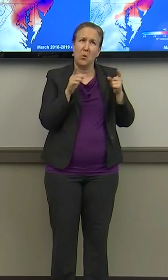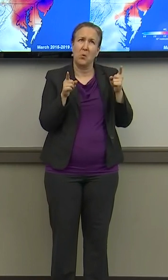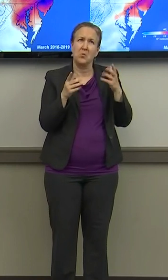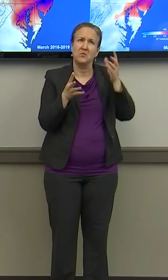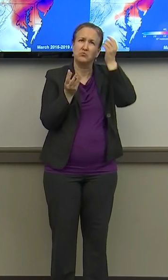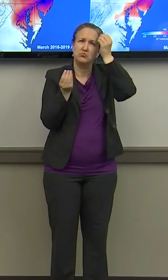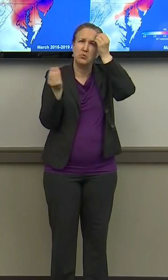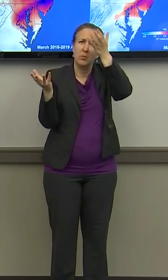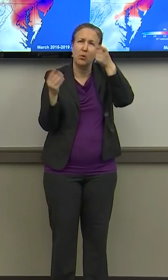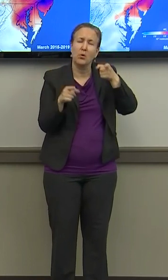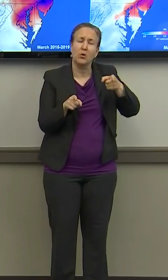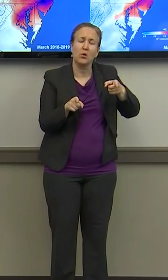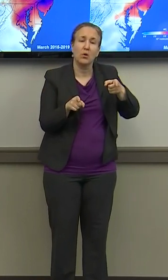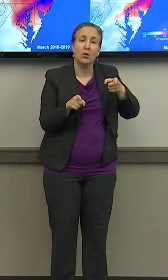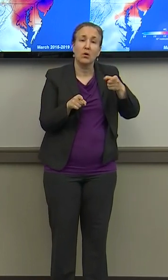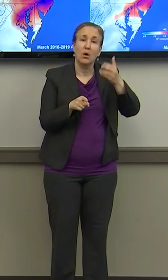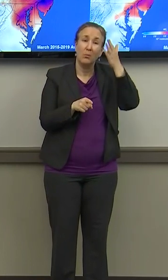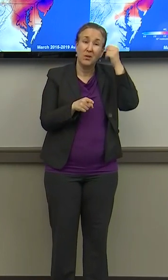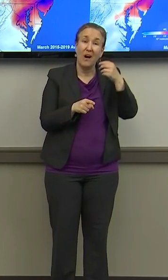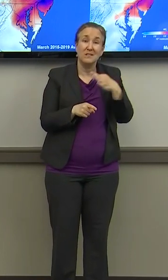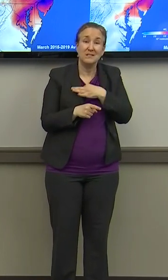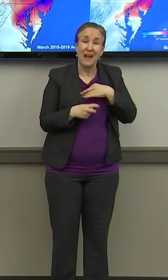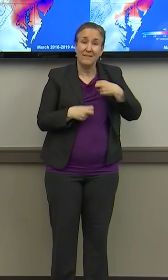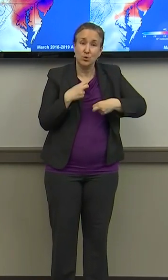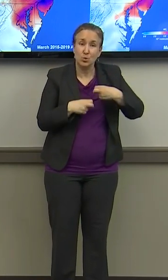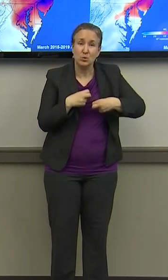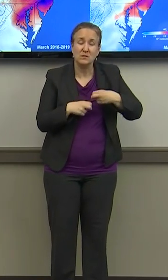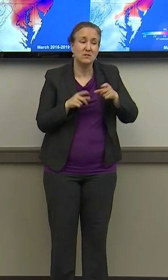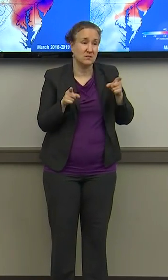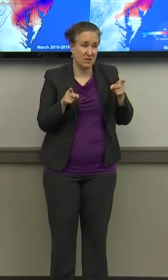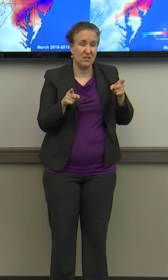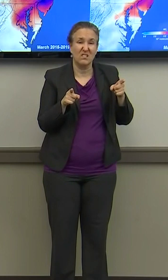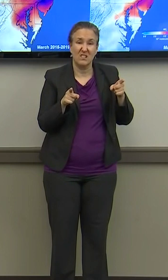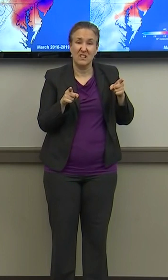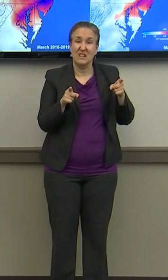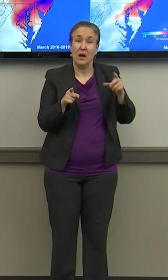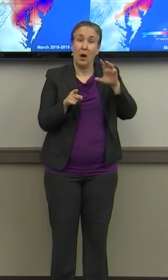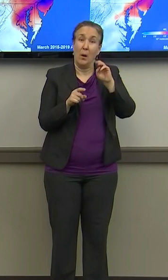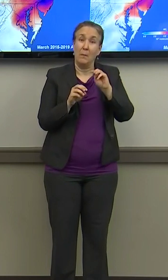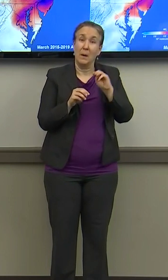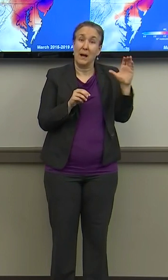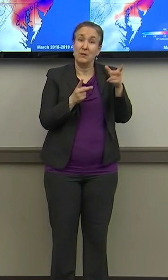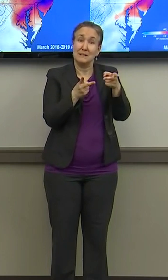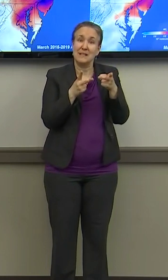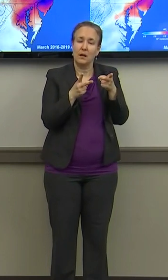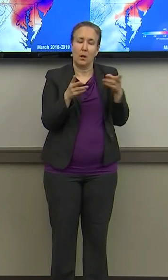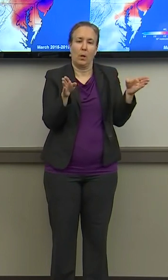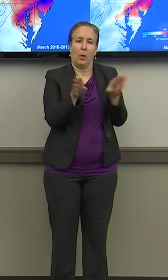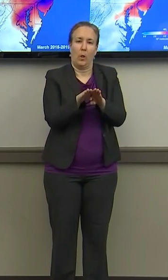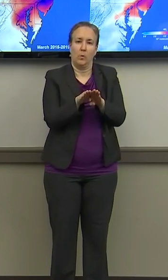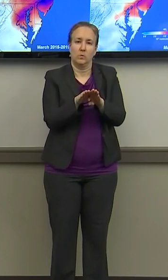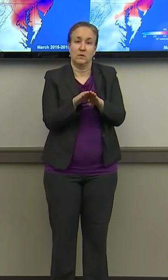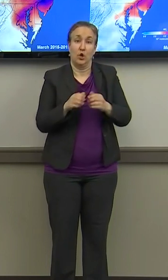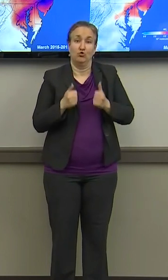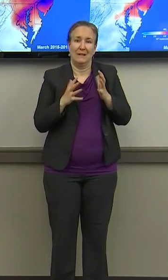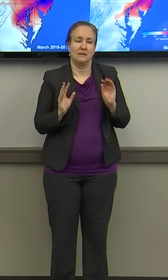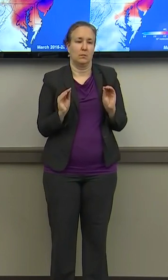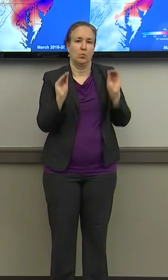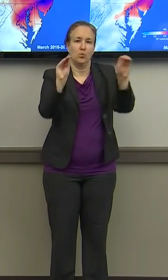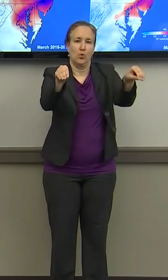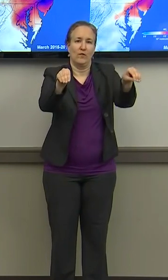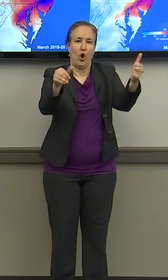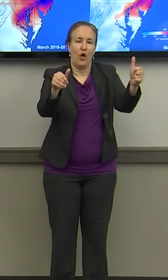reported, that because of issues with staffing, closed their Montgomery County site and moved their residents to